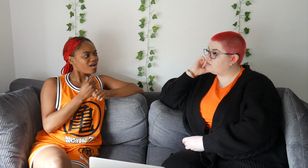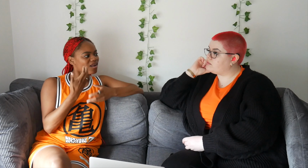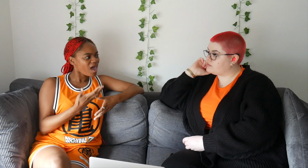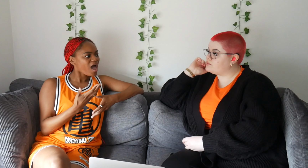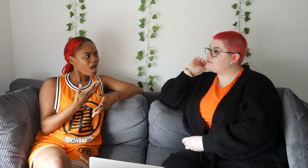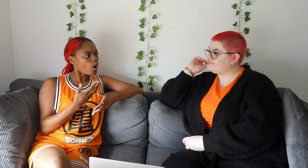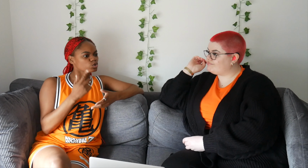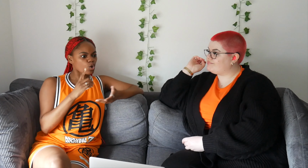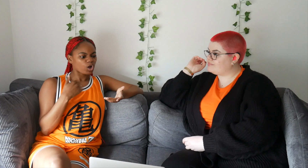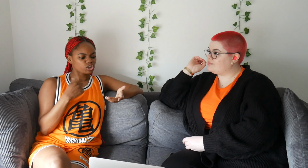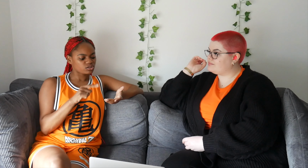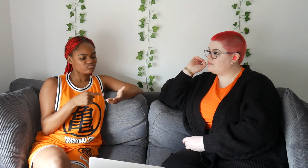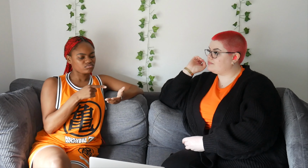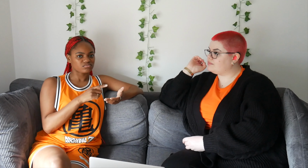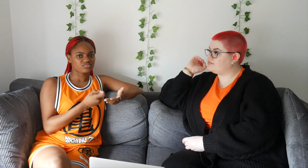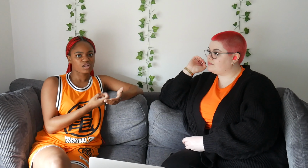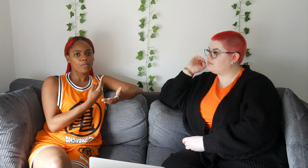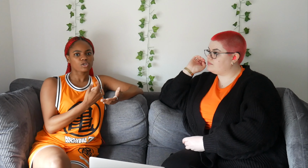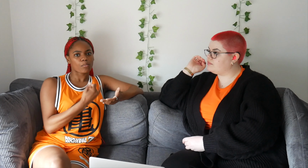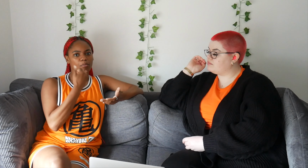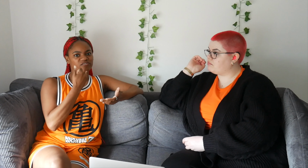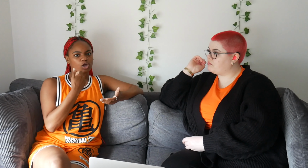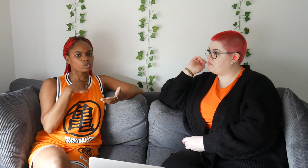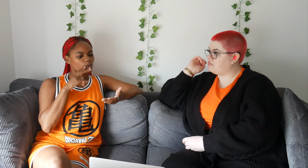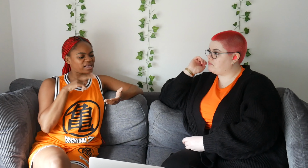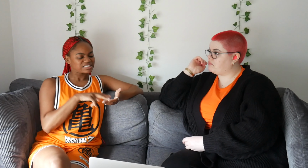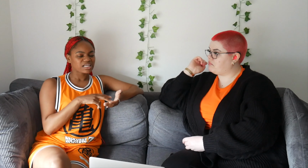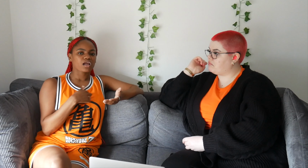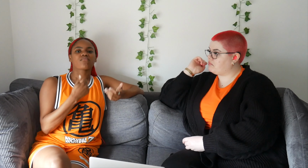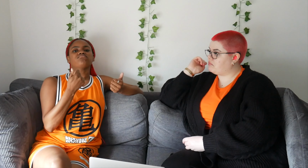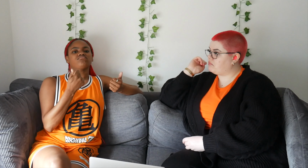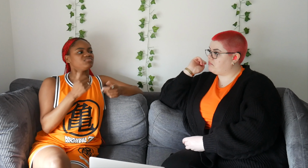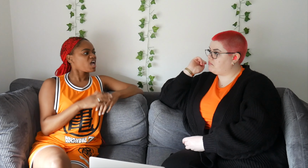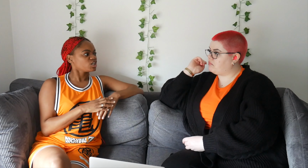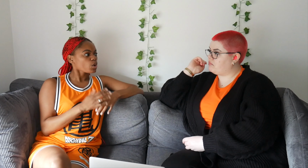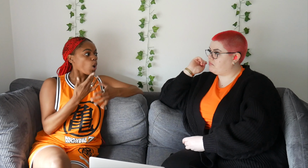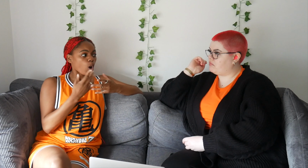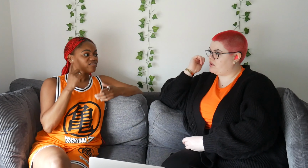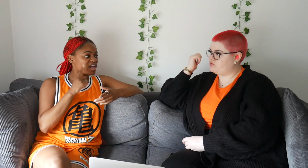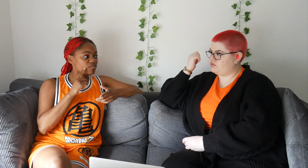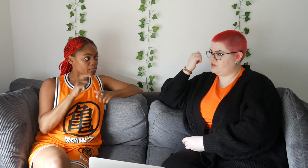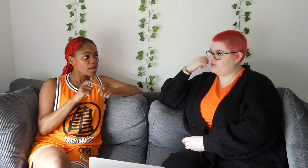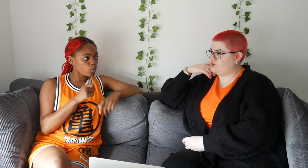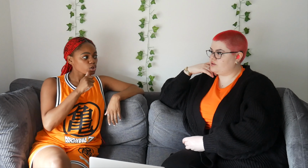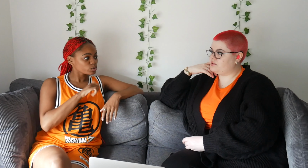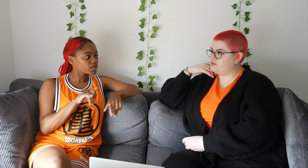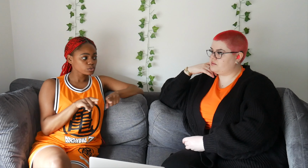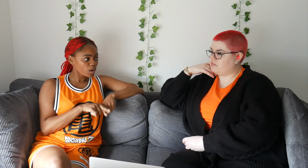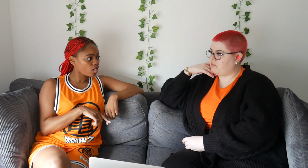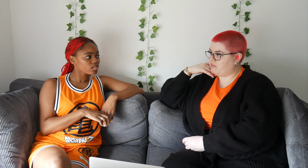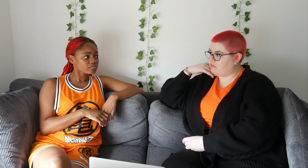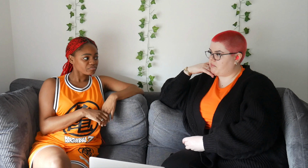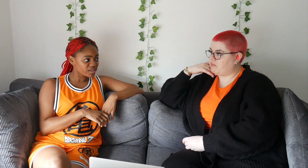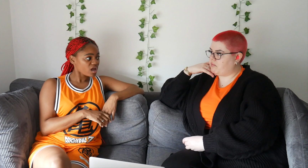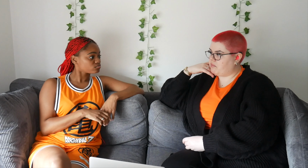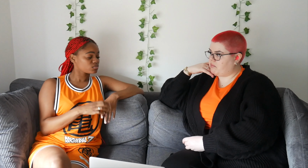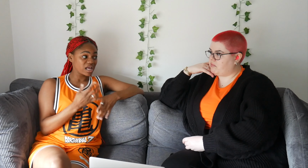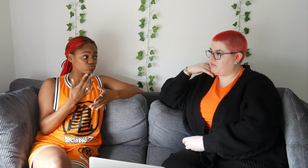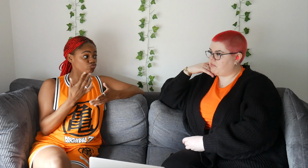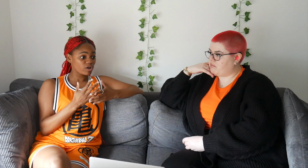set up the Ring doorbell, which then just comes up on their phone and they can see whatever's going on. So a lot of hearing people do use it as well. It's